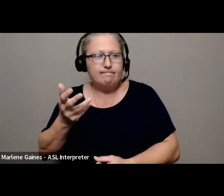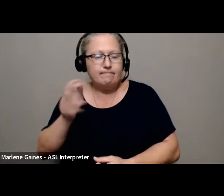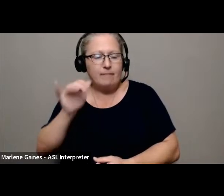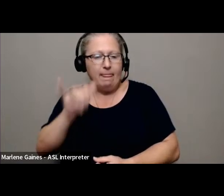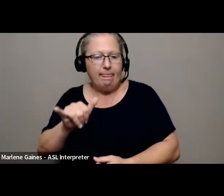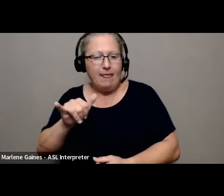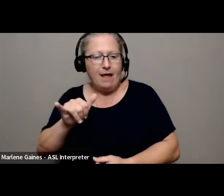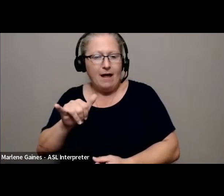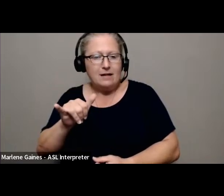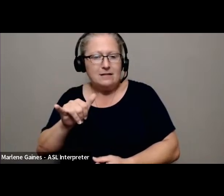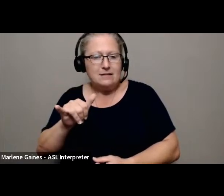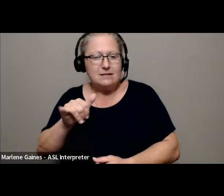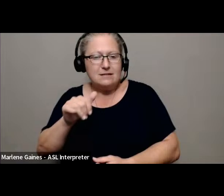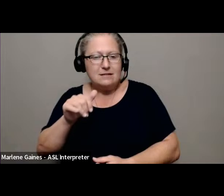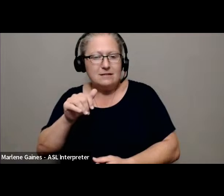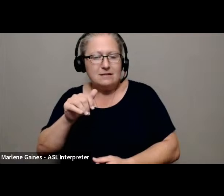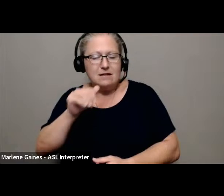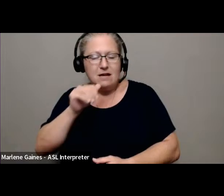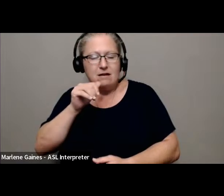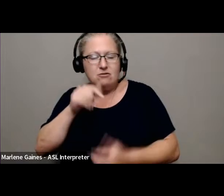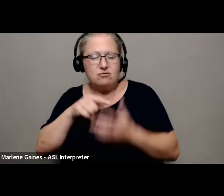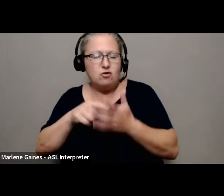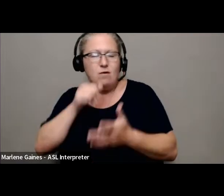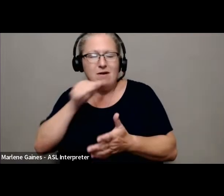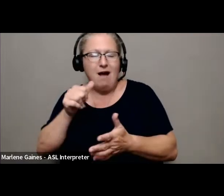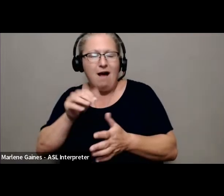that's devaluating, and